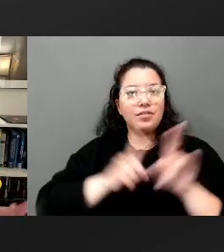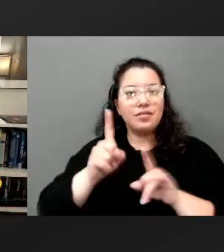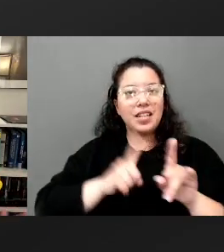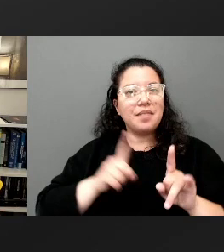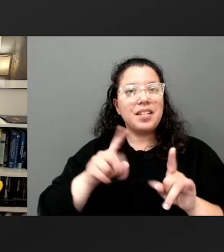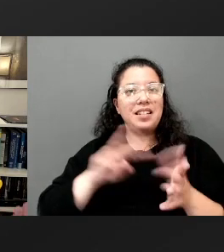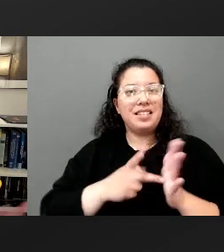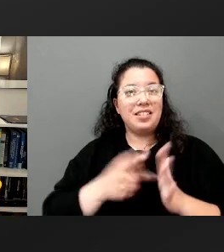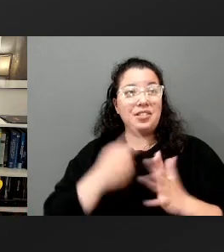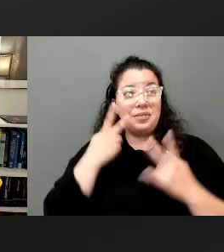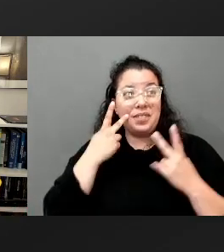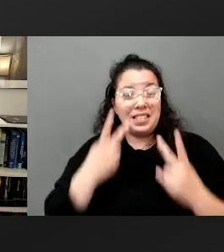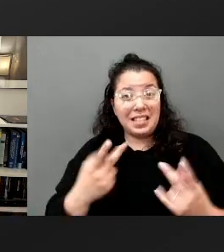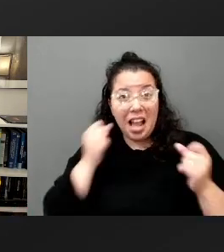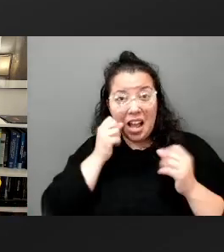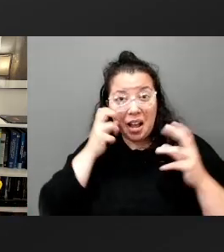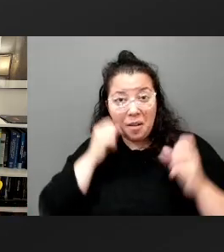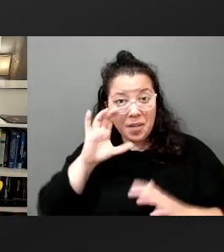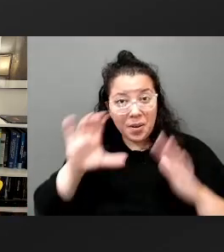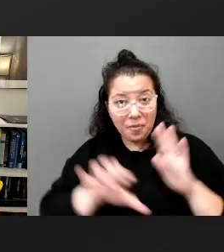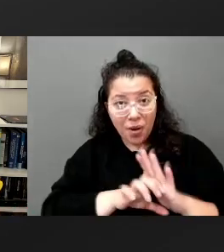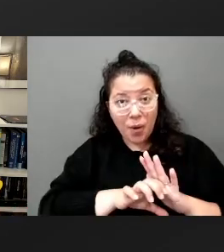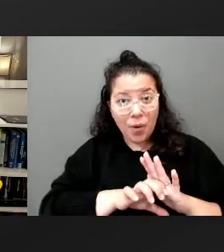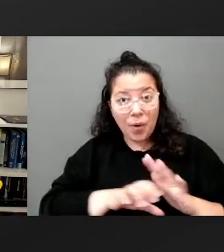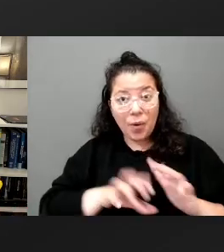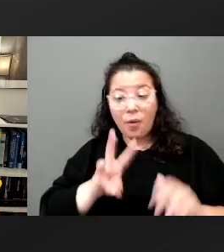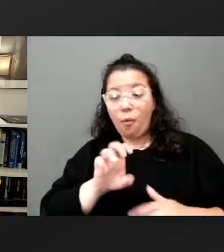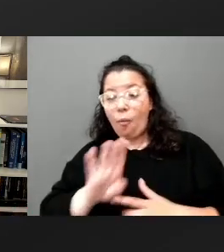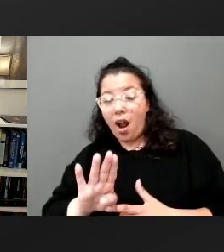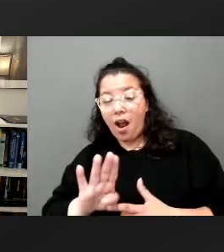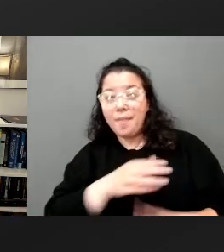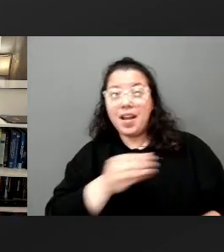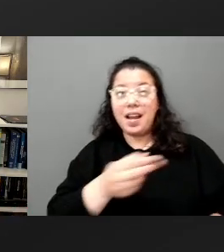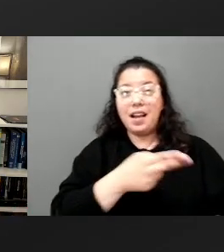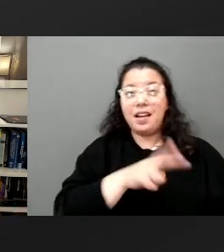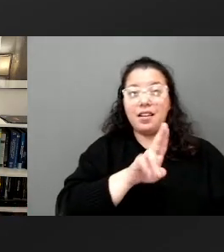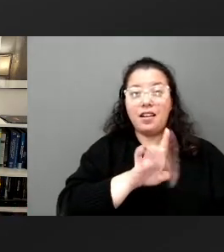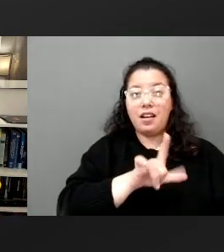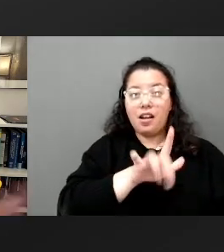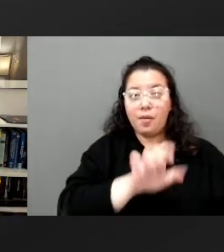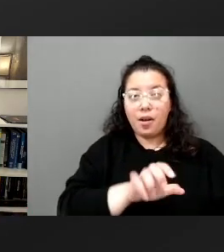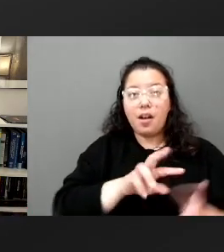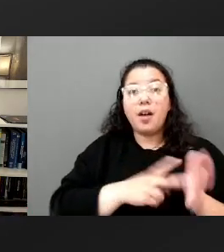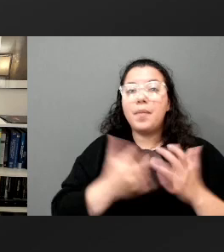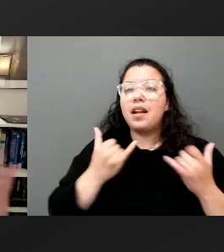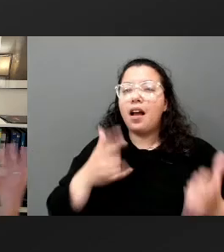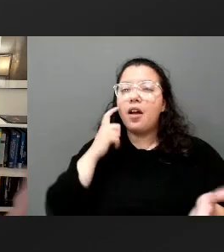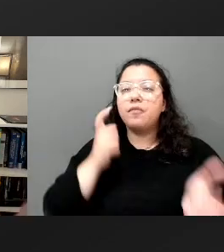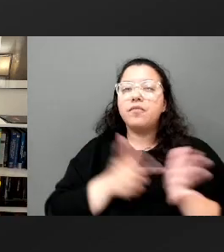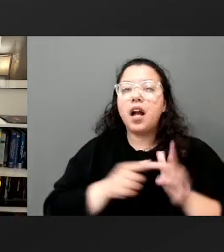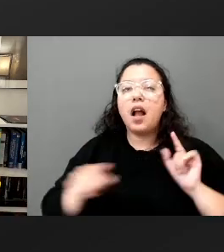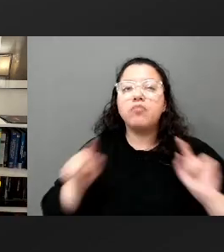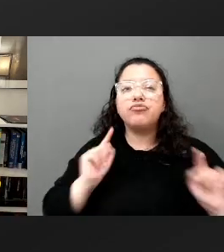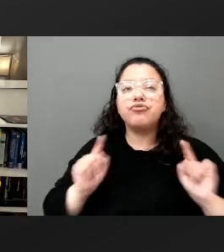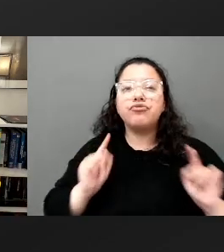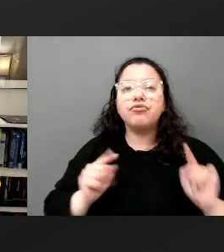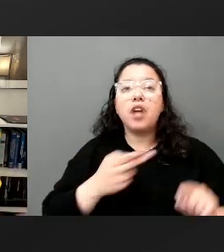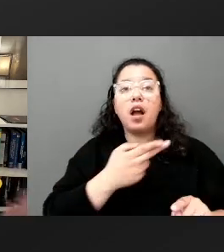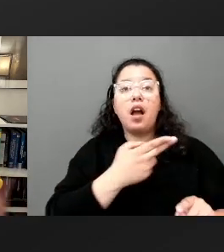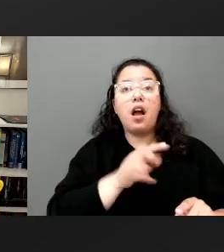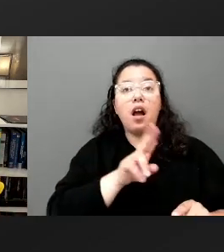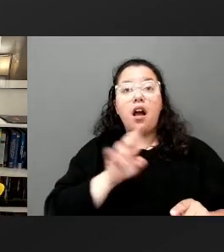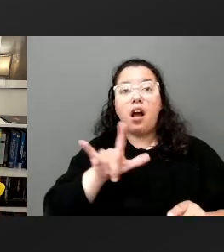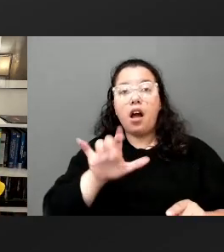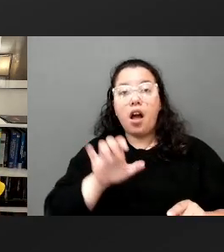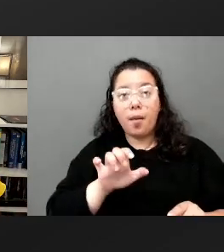have Hubble photos too. So this will be one of those telltale signs to be able to distinguish between a Hubble image and a Webb